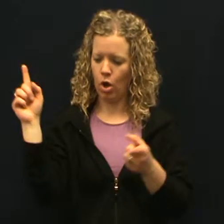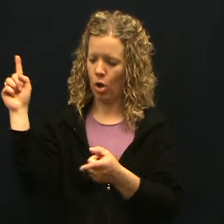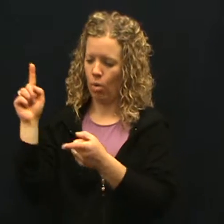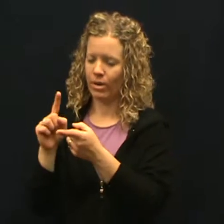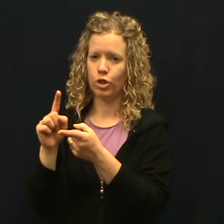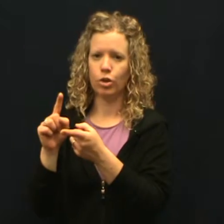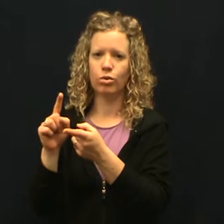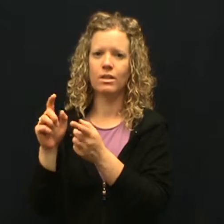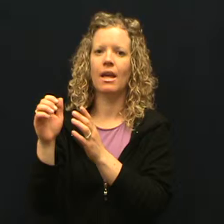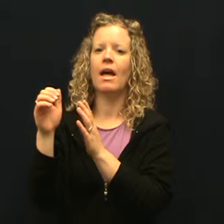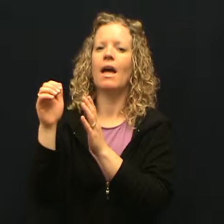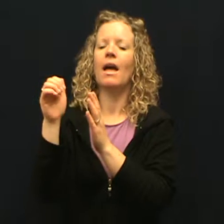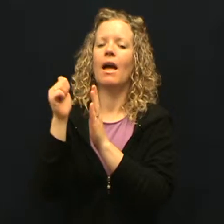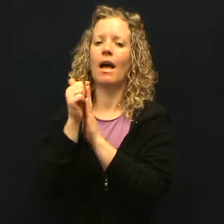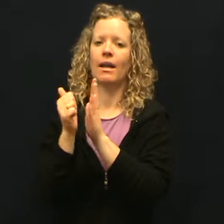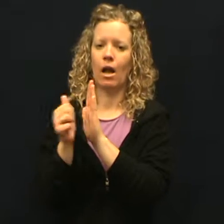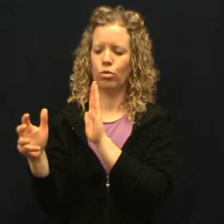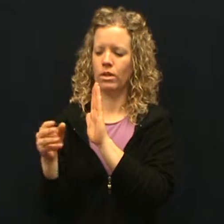with the credit. So we have